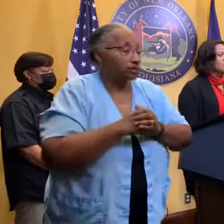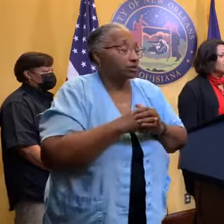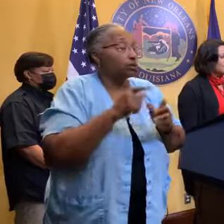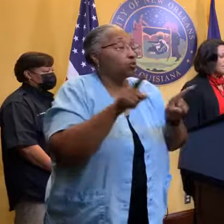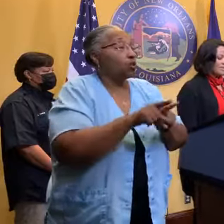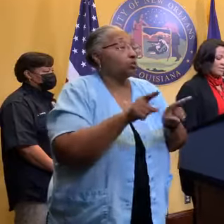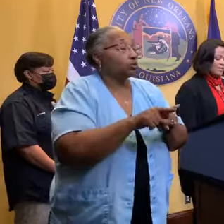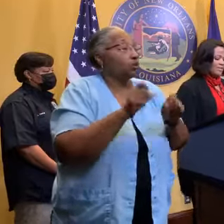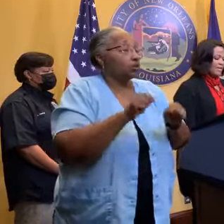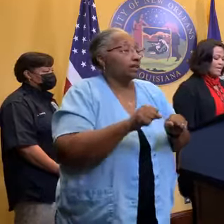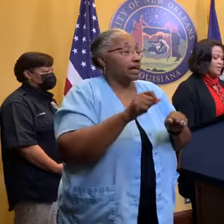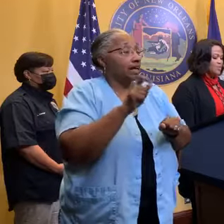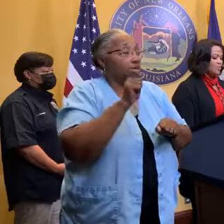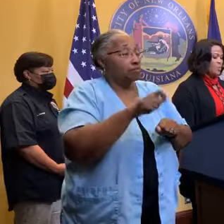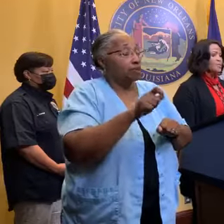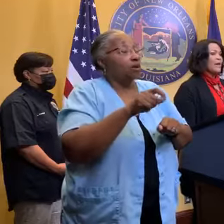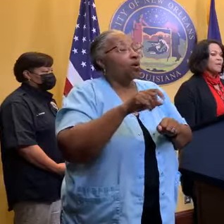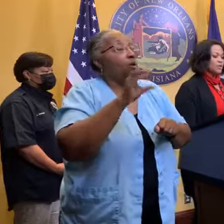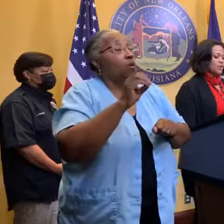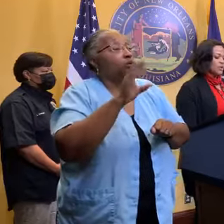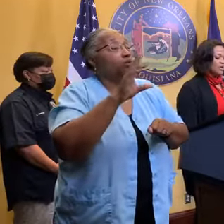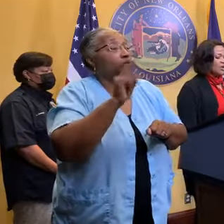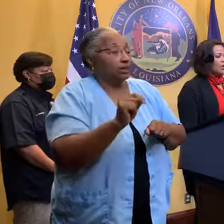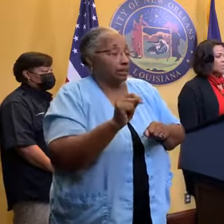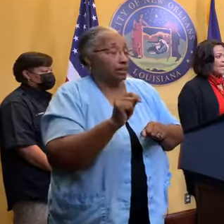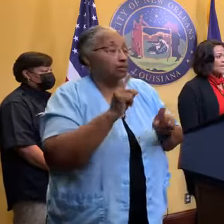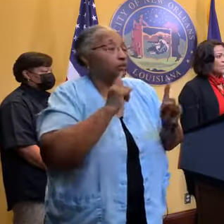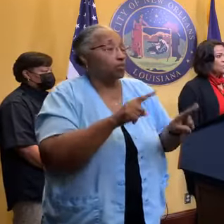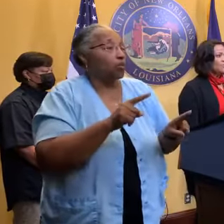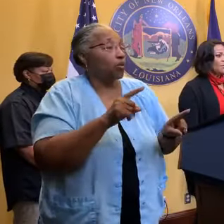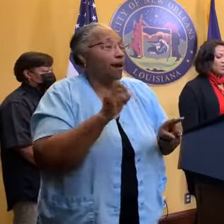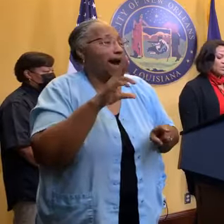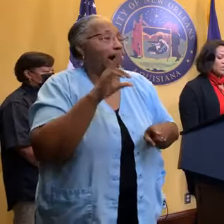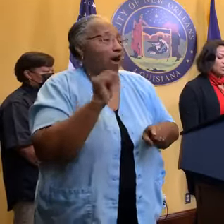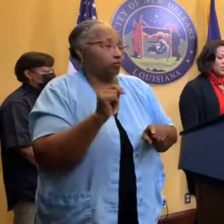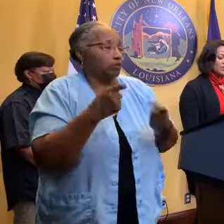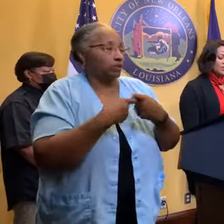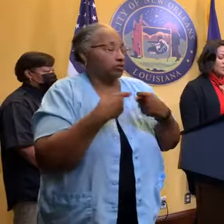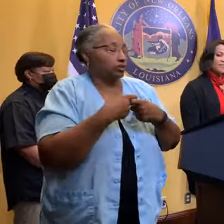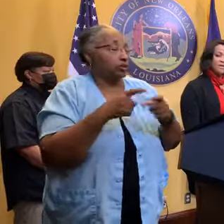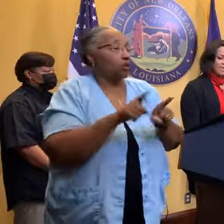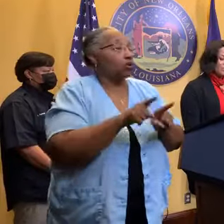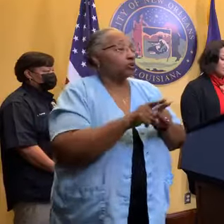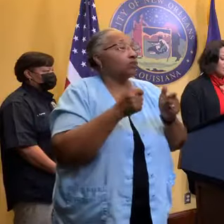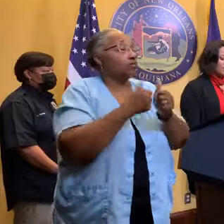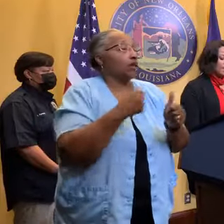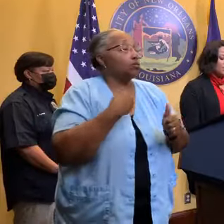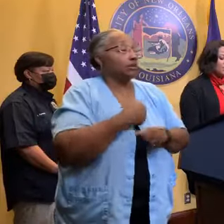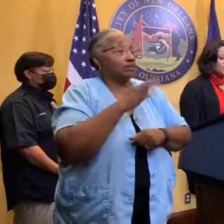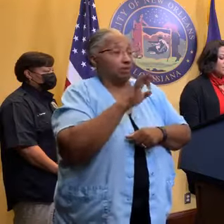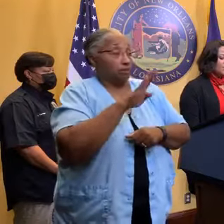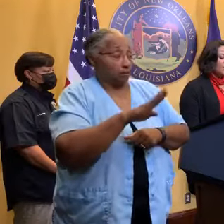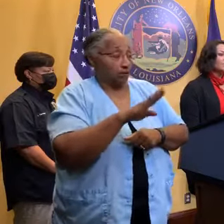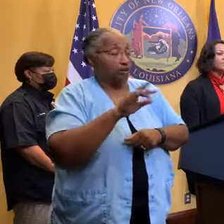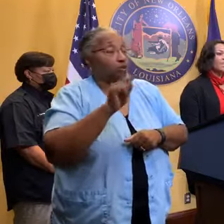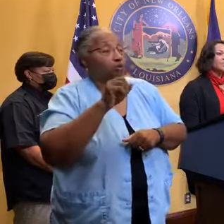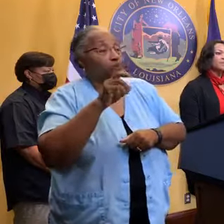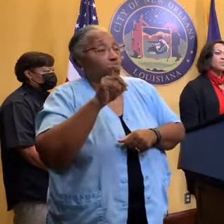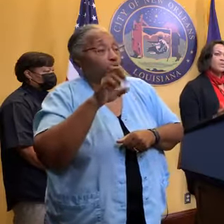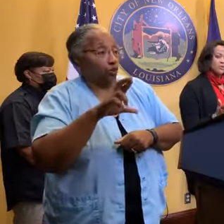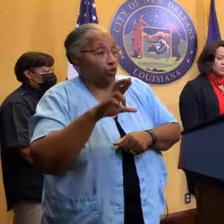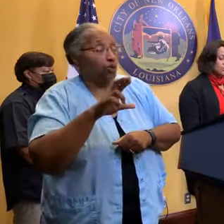to 36778 to report an outage. We're also asking you to follow us on Twitter and Facebook, and you can follow us